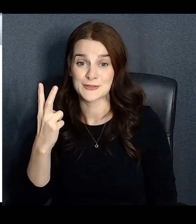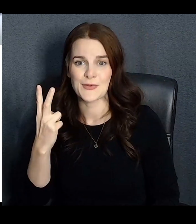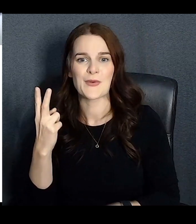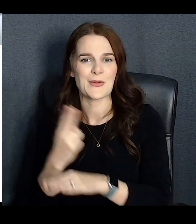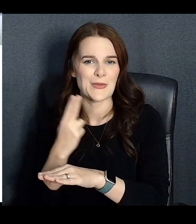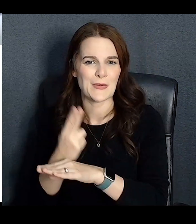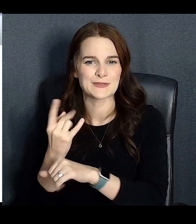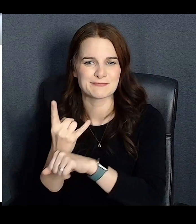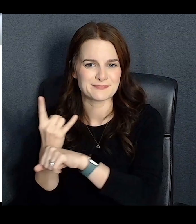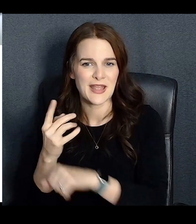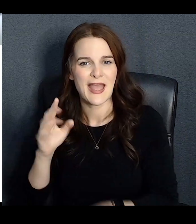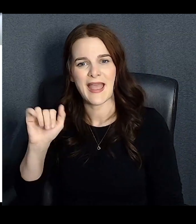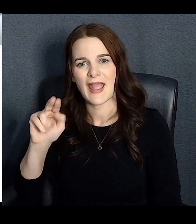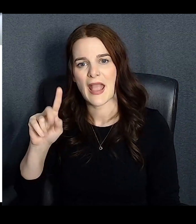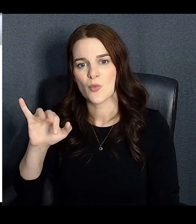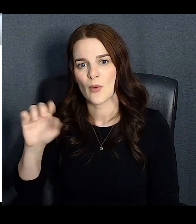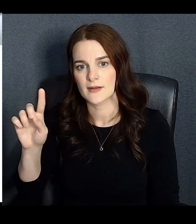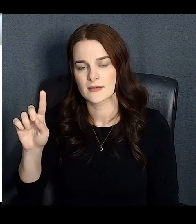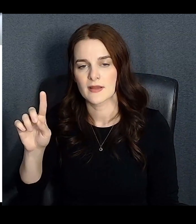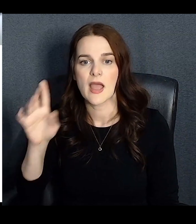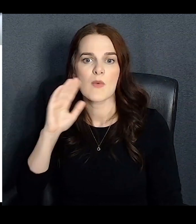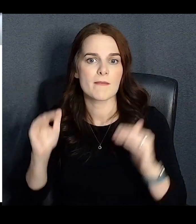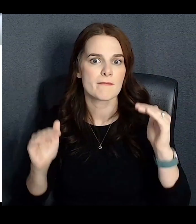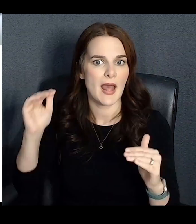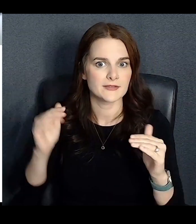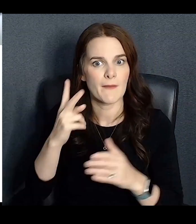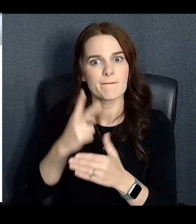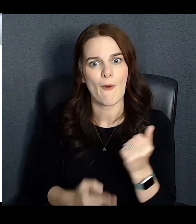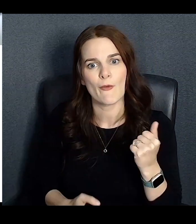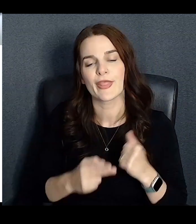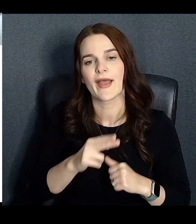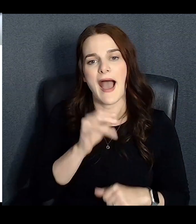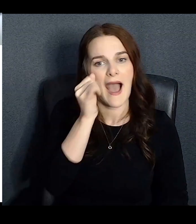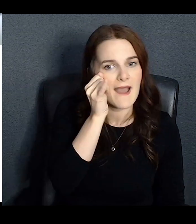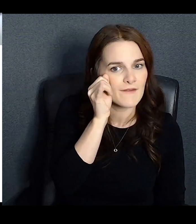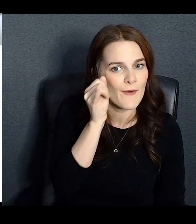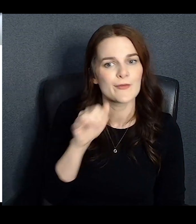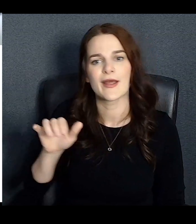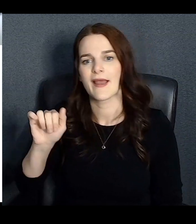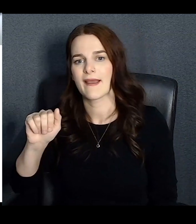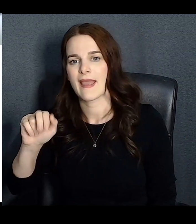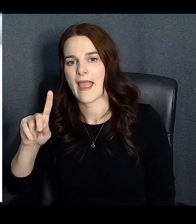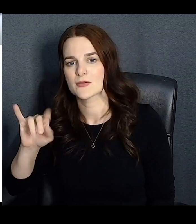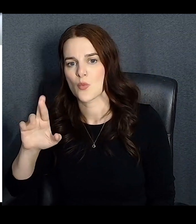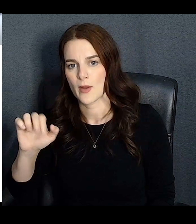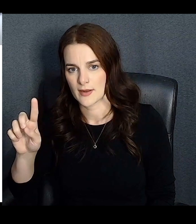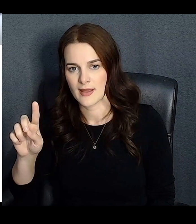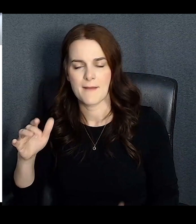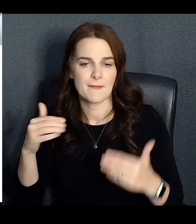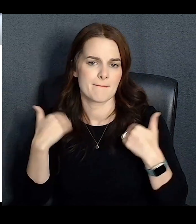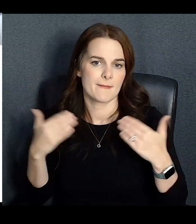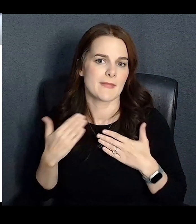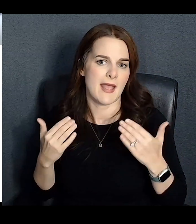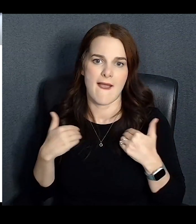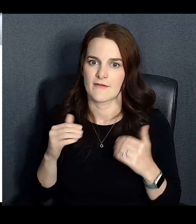Androids. So this presentation will be balancing between both iPhone and Android kind of accessibility features. So I'm glad that we have some